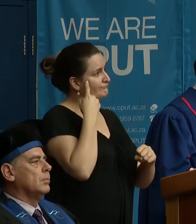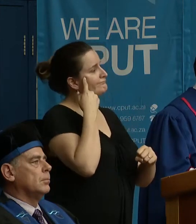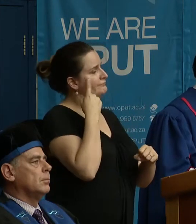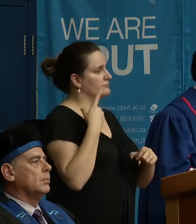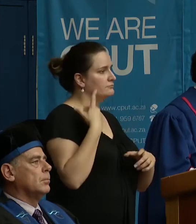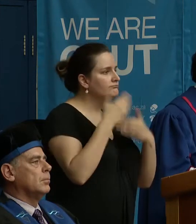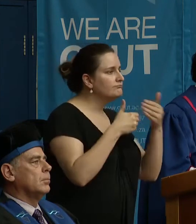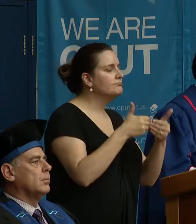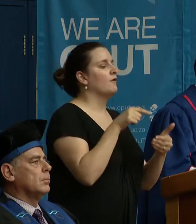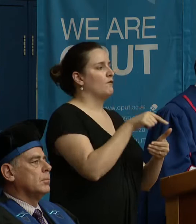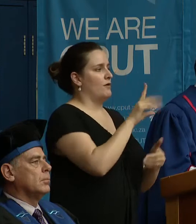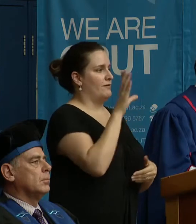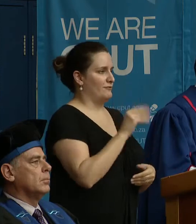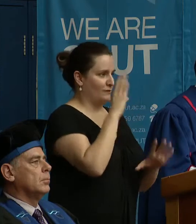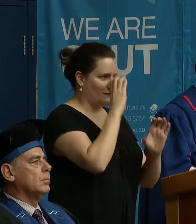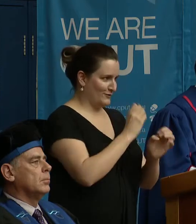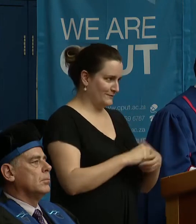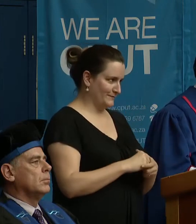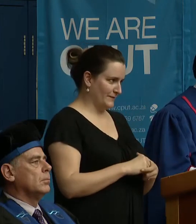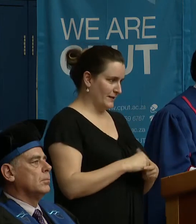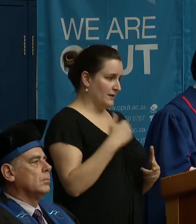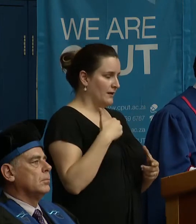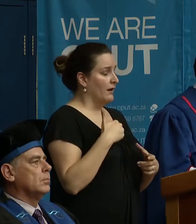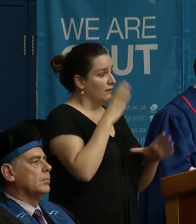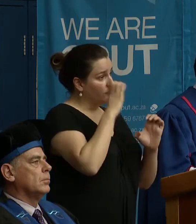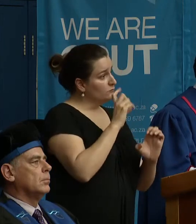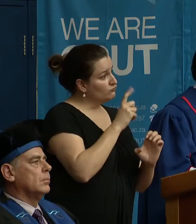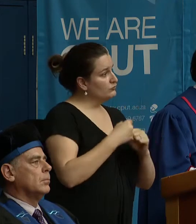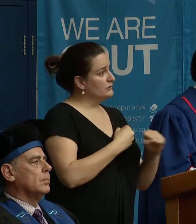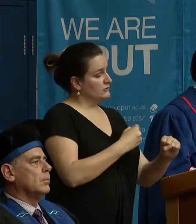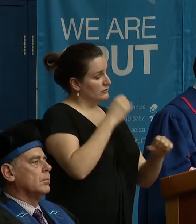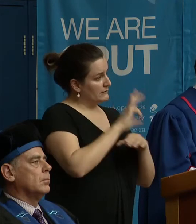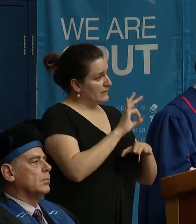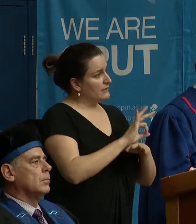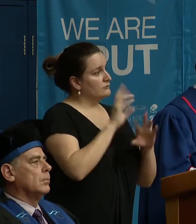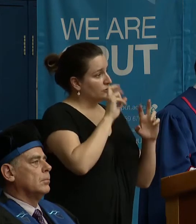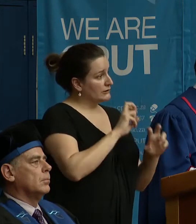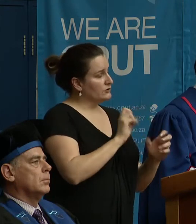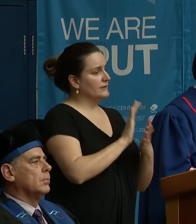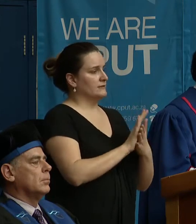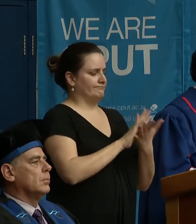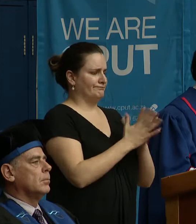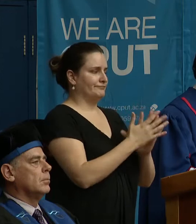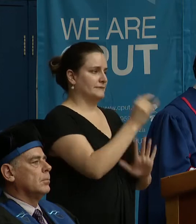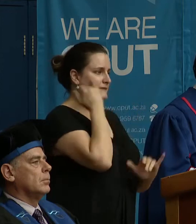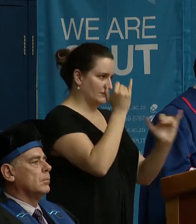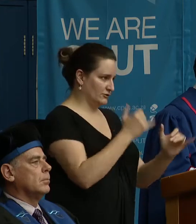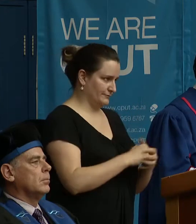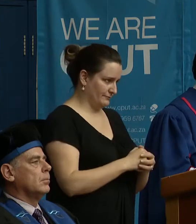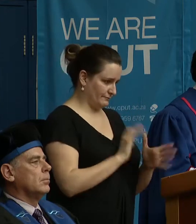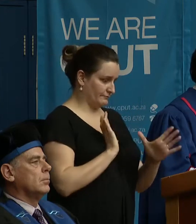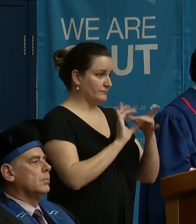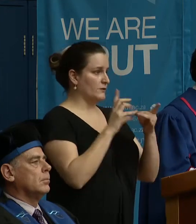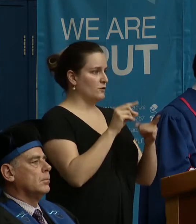Africa. Our services focus on strategic planning, research, and disruptive innovation, especially related to the